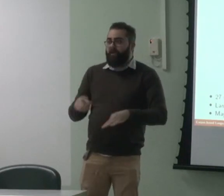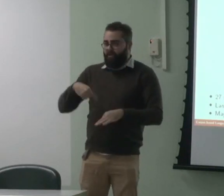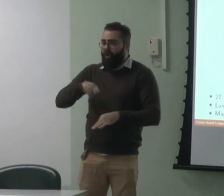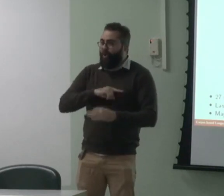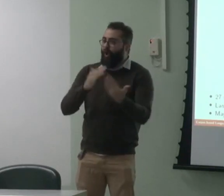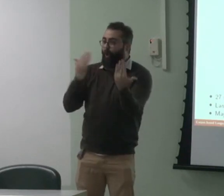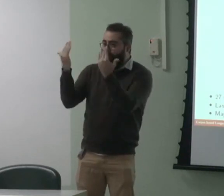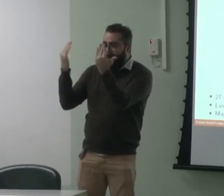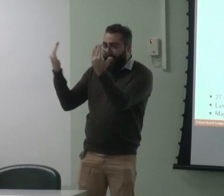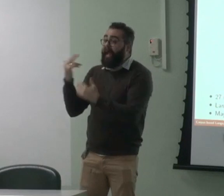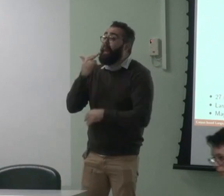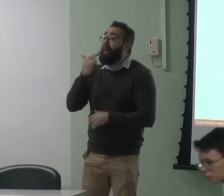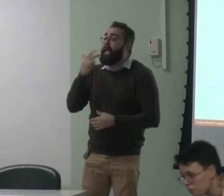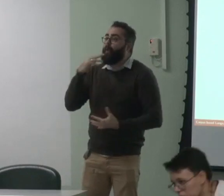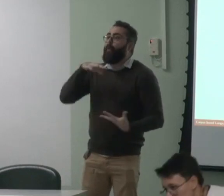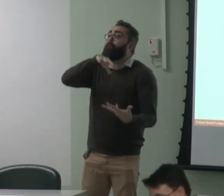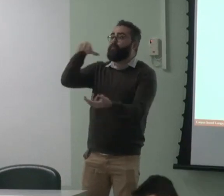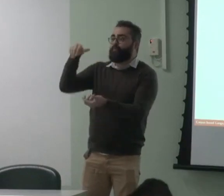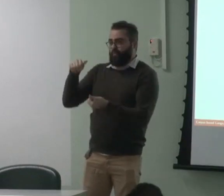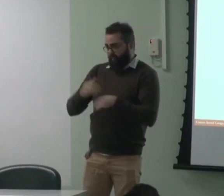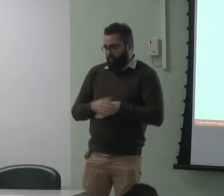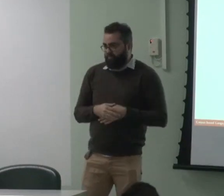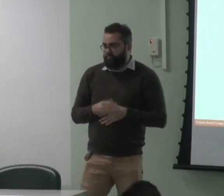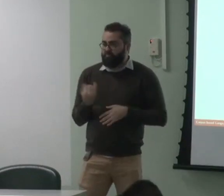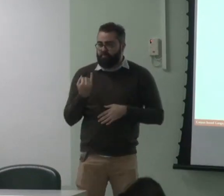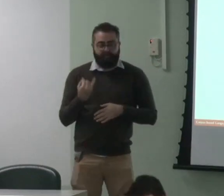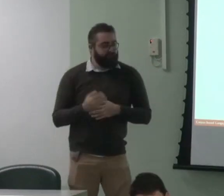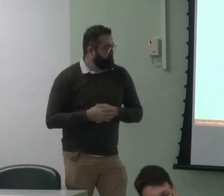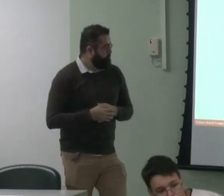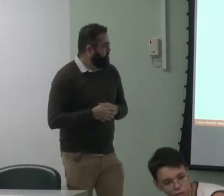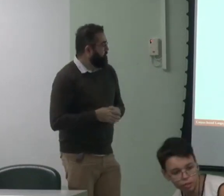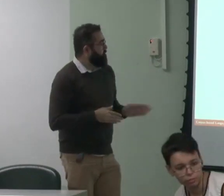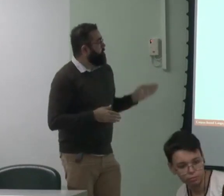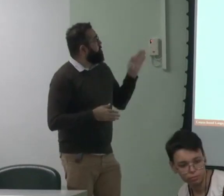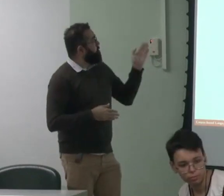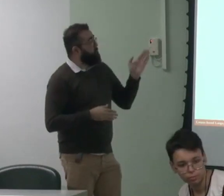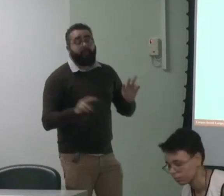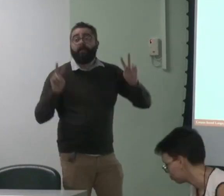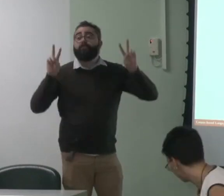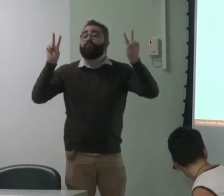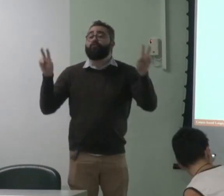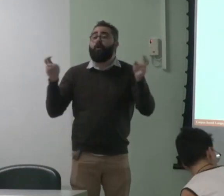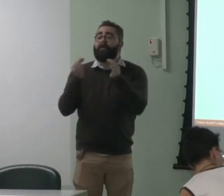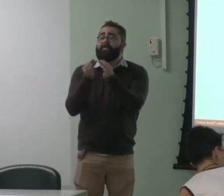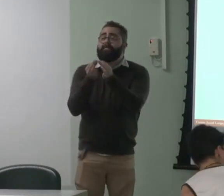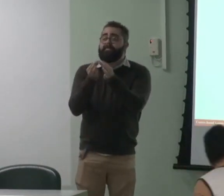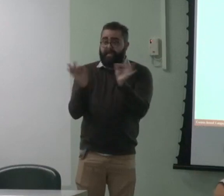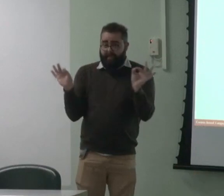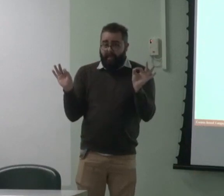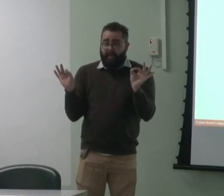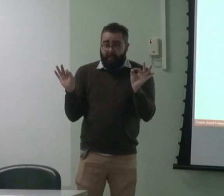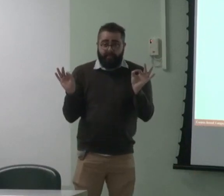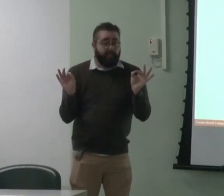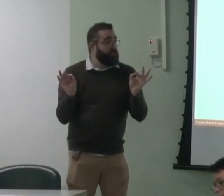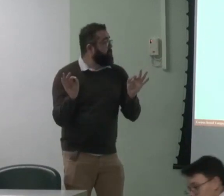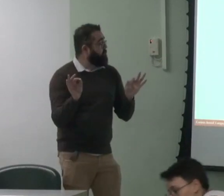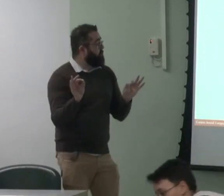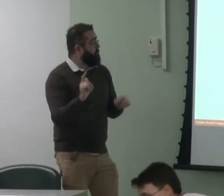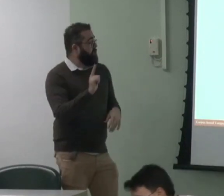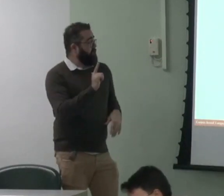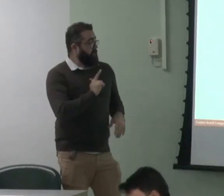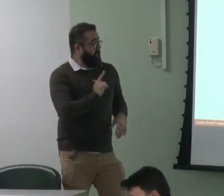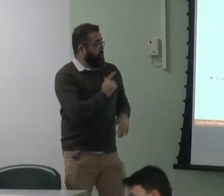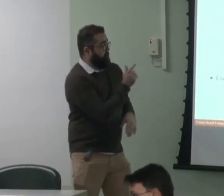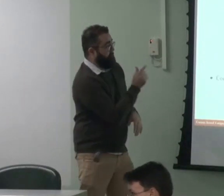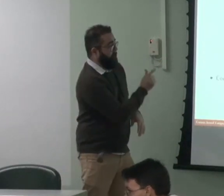and use it the same way. As for syntax, so there are words and the part of speech